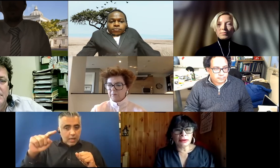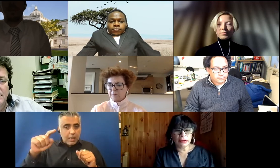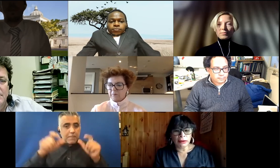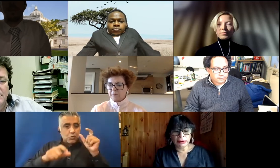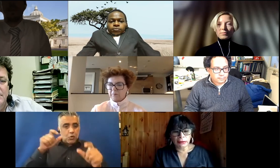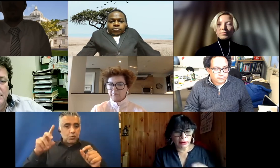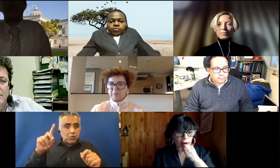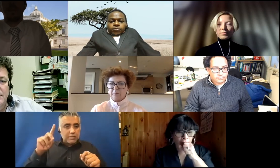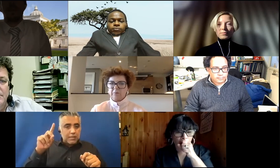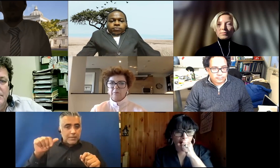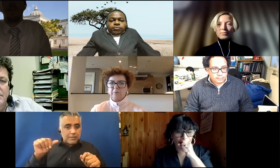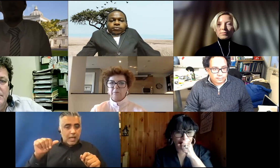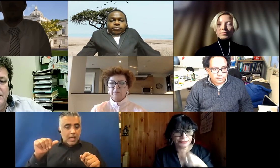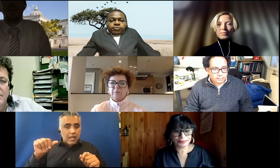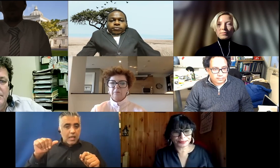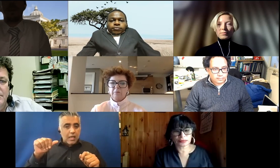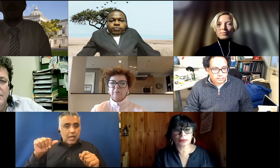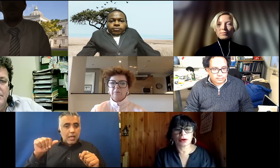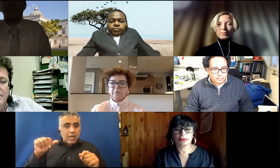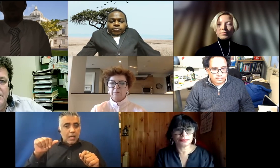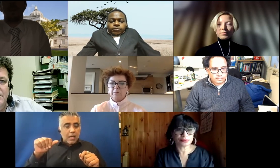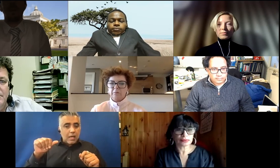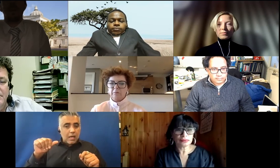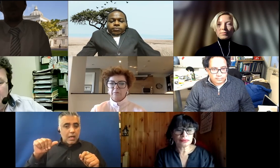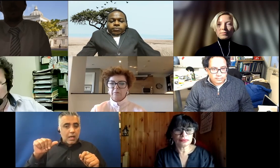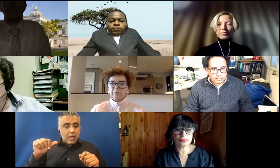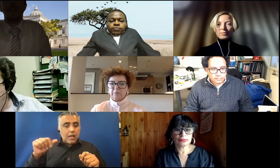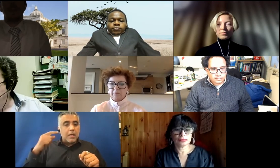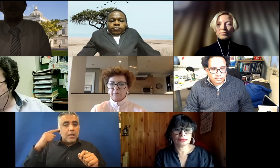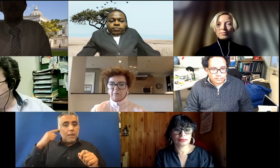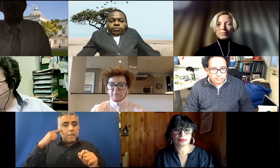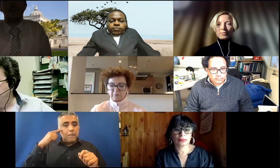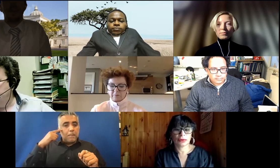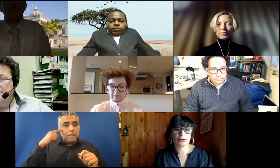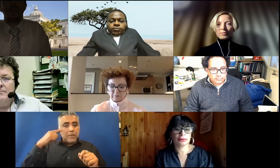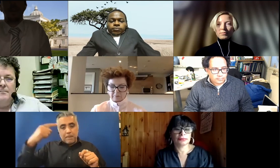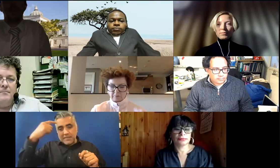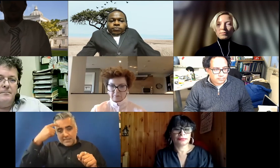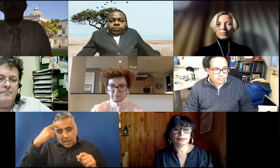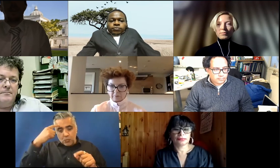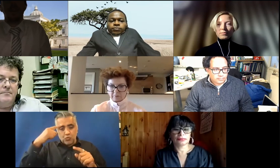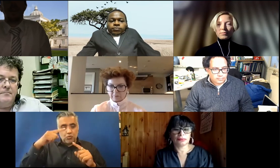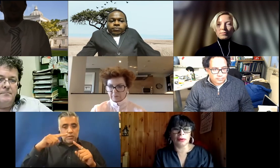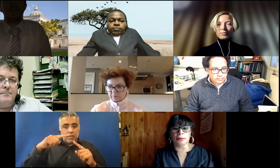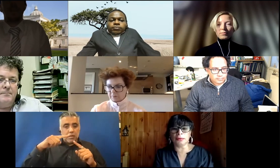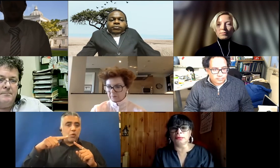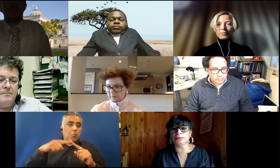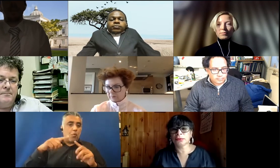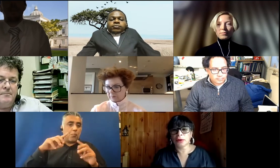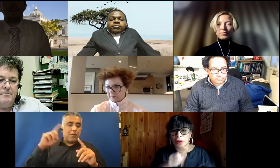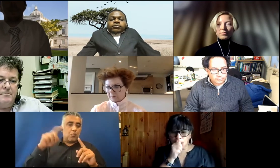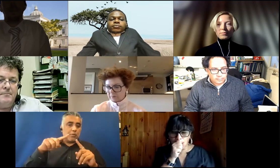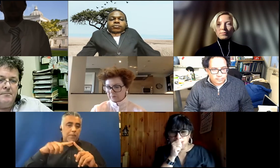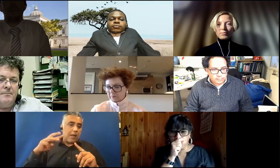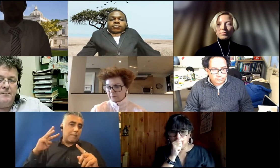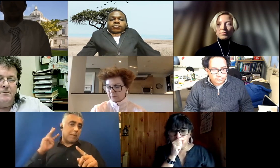with disabilities in particular. I would like Klaus to think about this question, Pamela and Susan